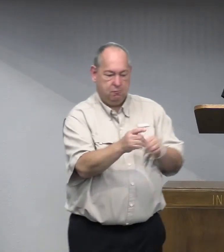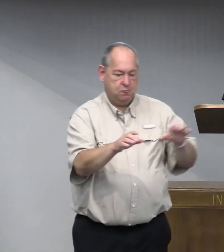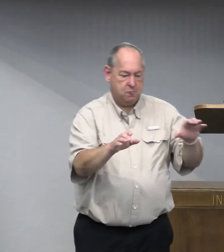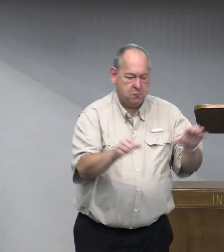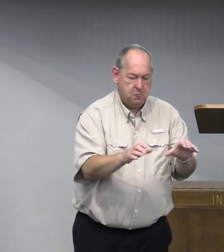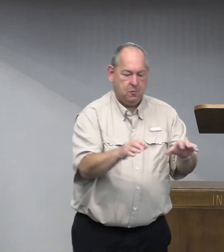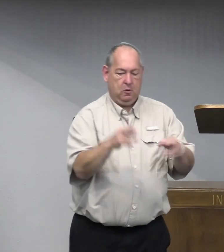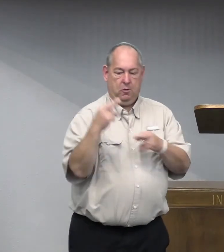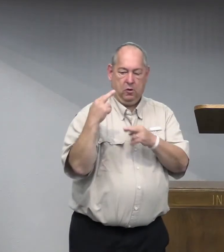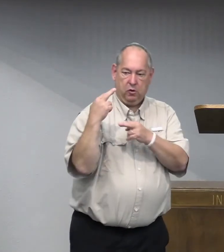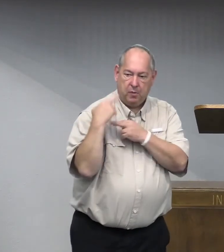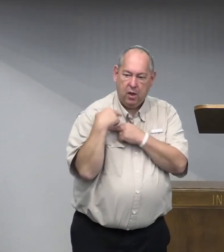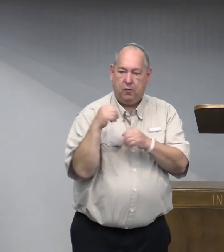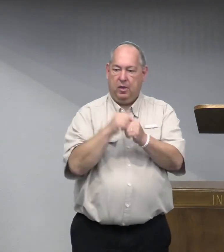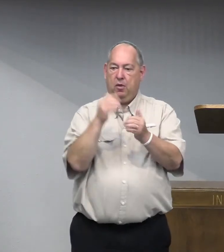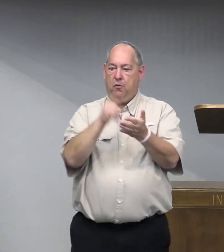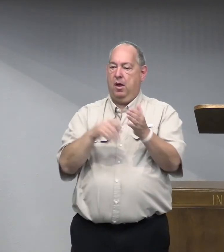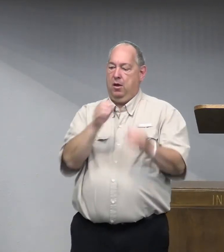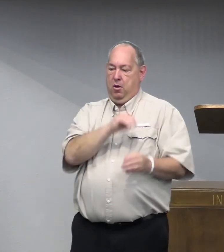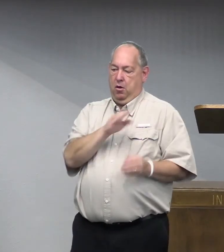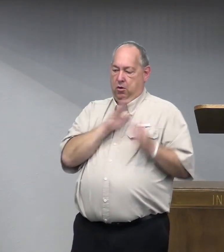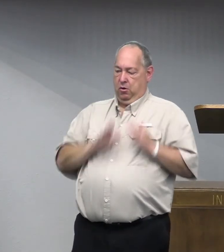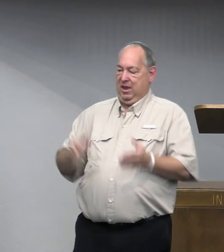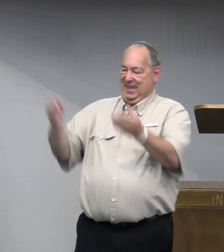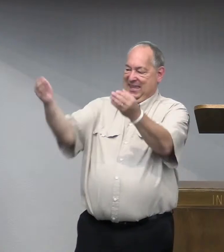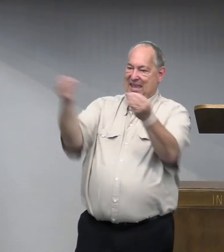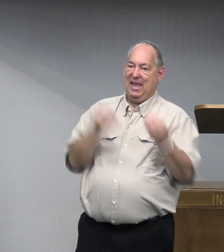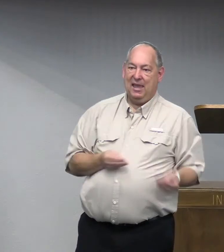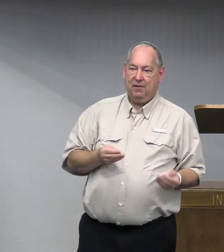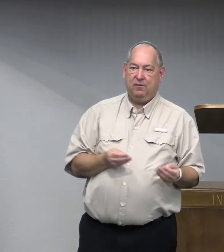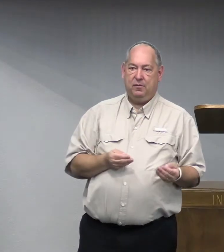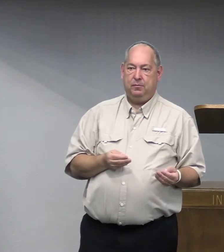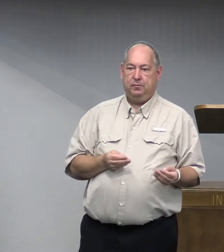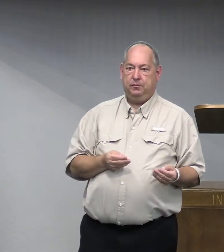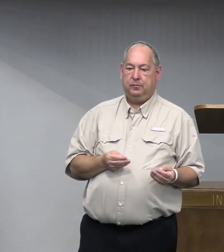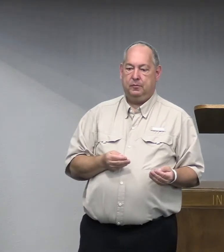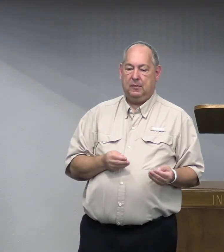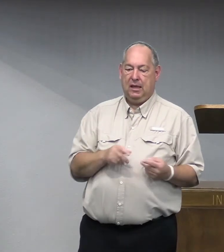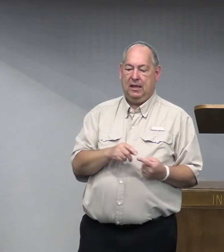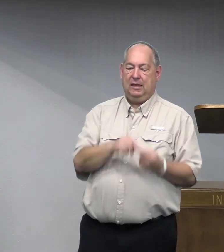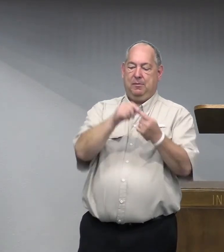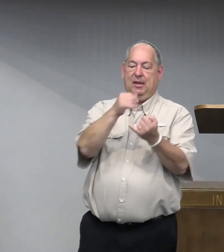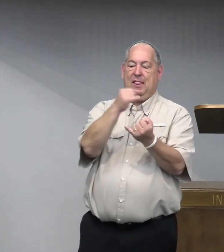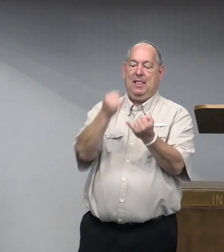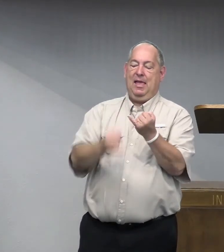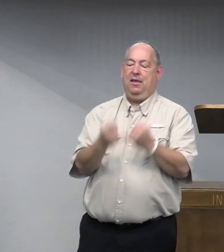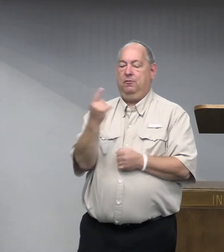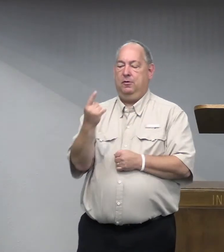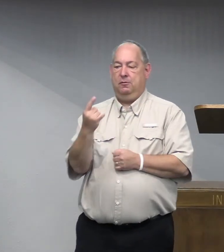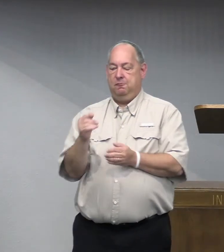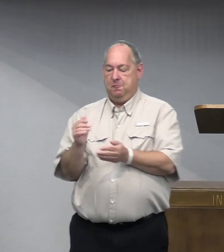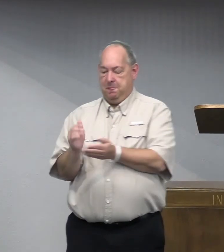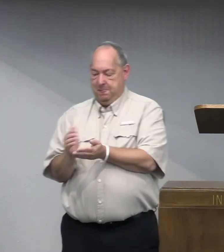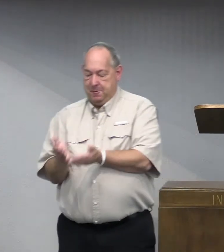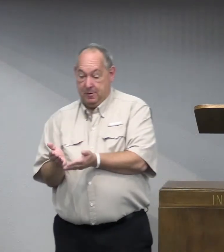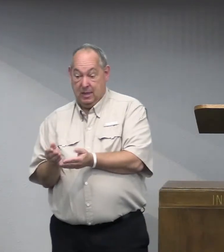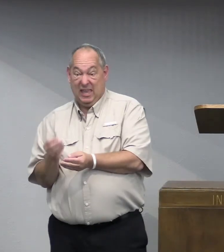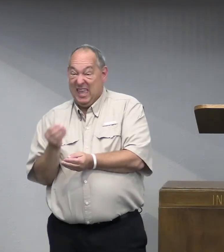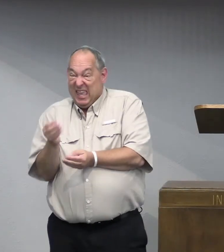is responsible with what the owner gave them, except the last one. And he was